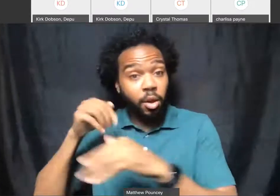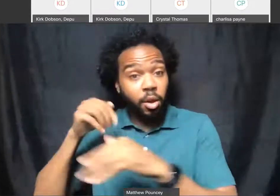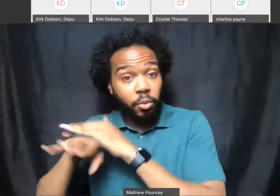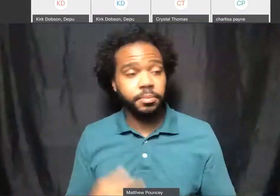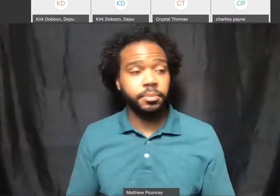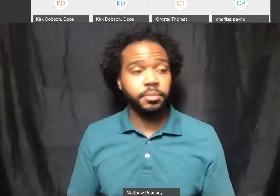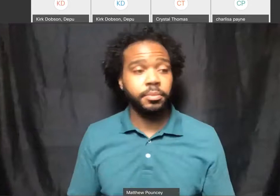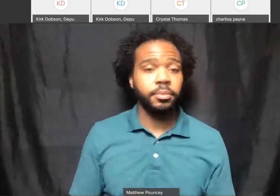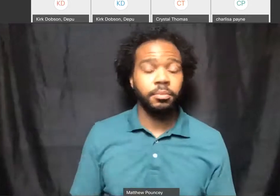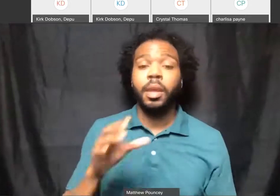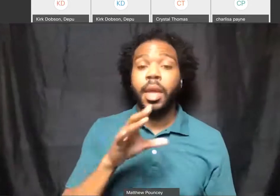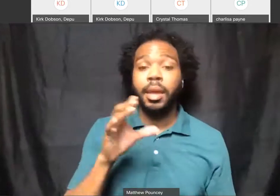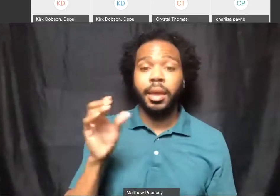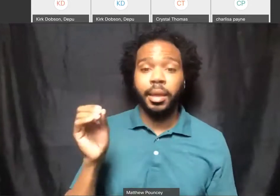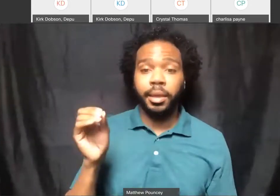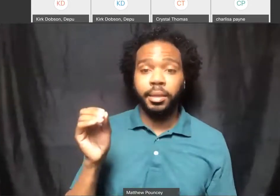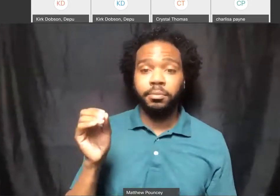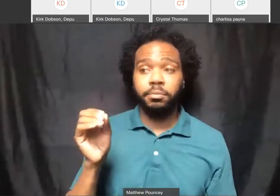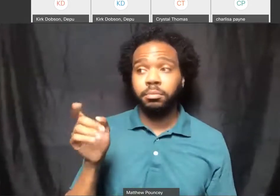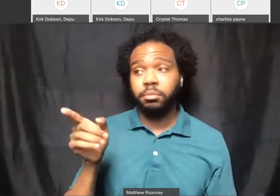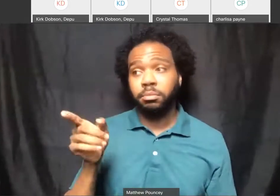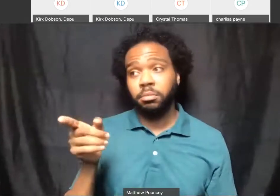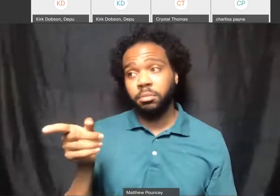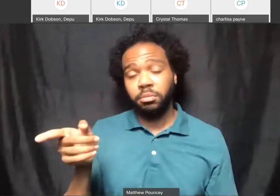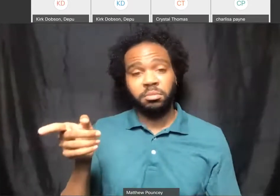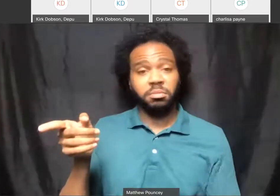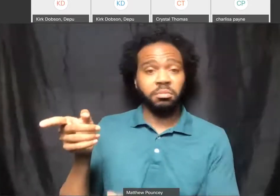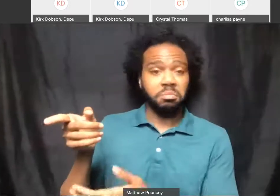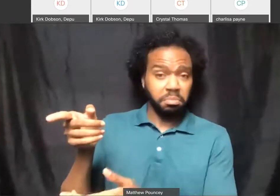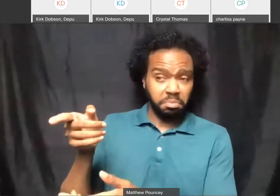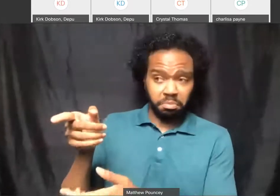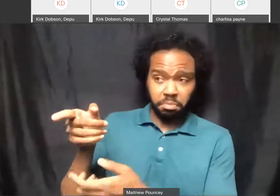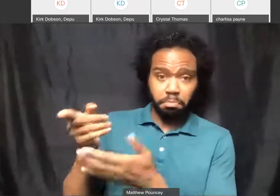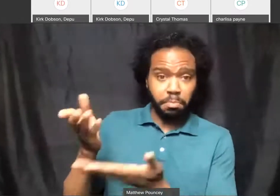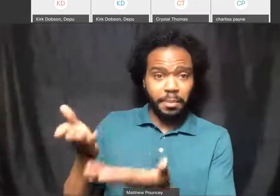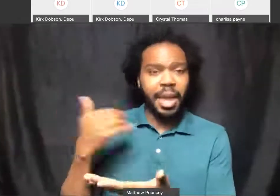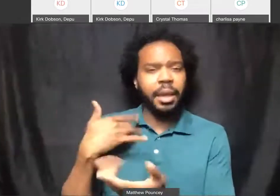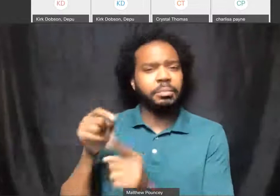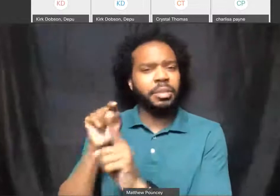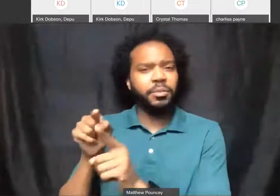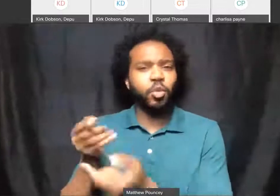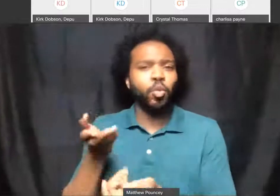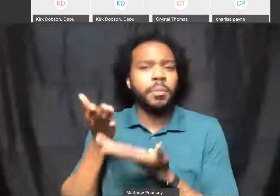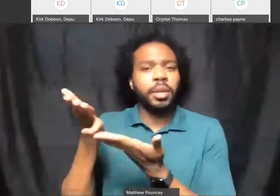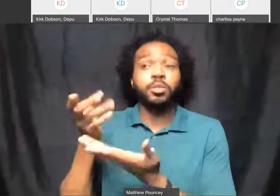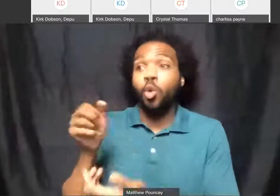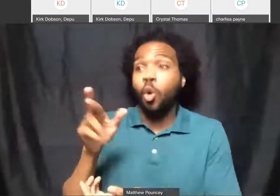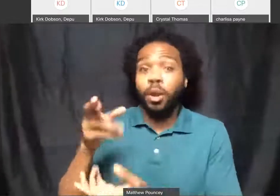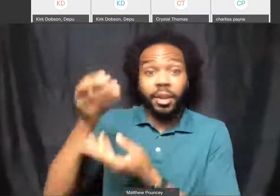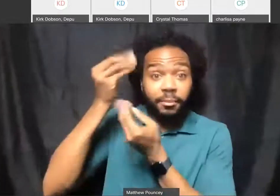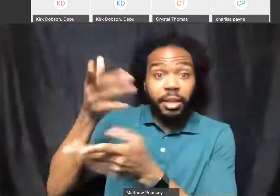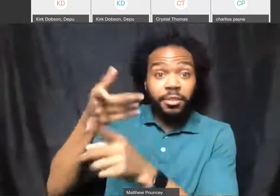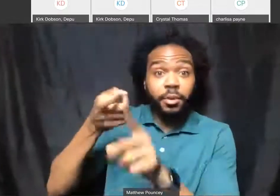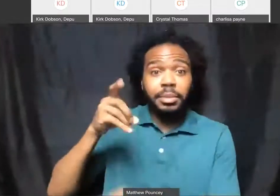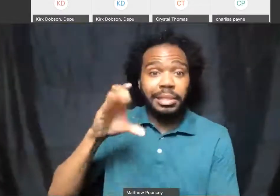And they may have particular, you know, the recommendations, the guidance from DC Health regarding